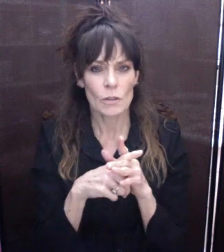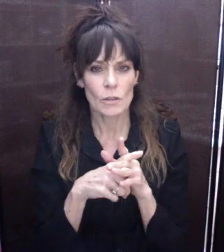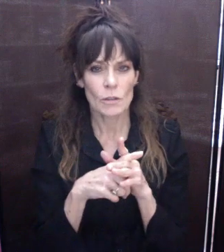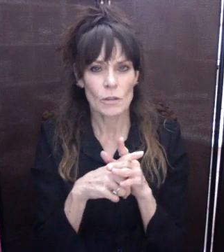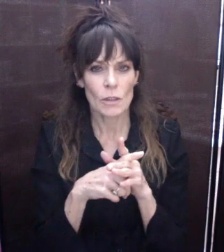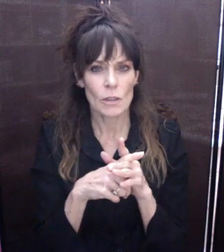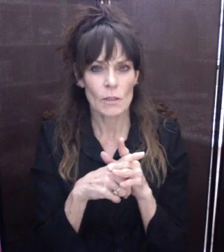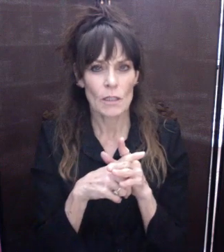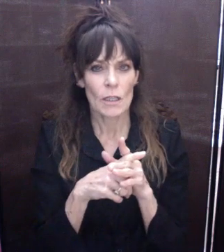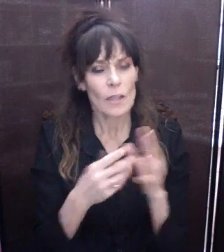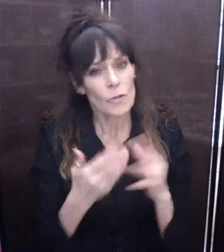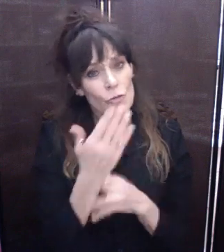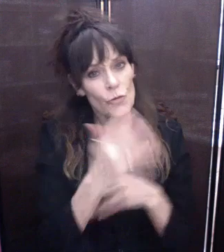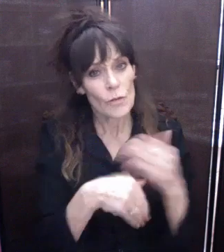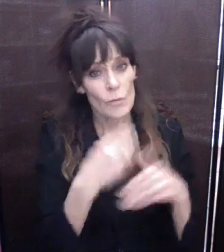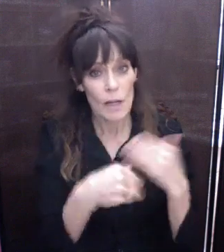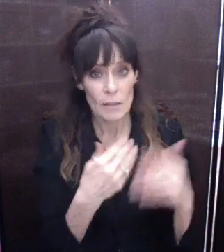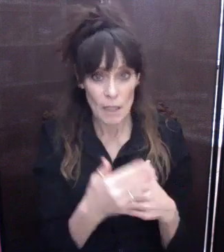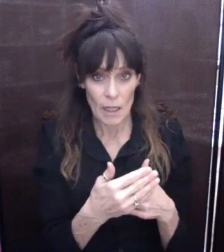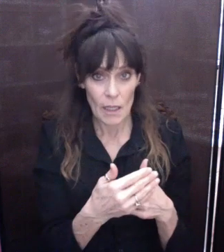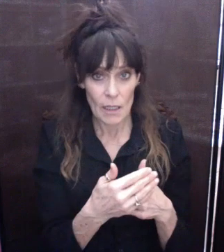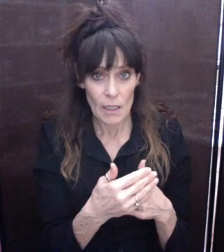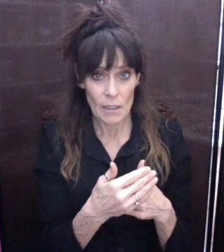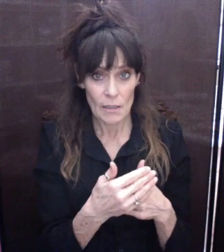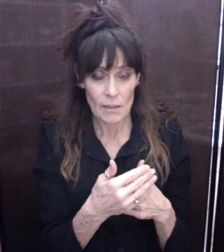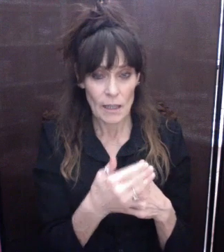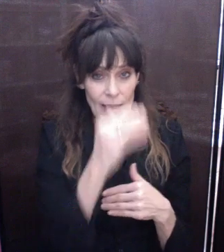goes through the process that I sort of outlined for you. And